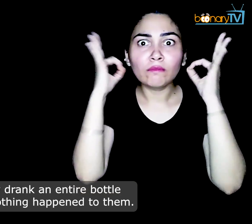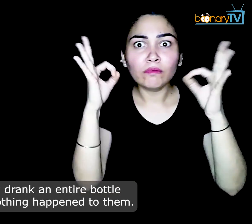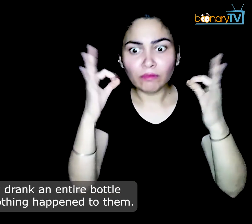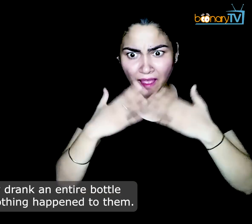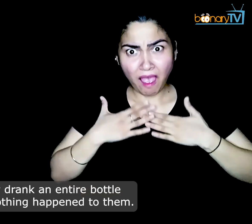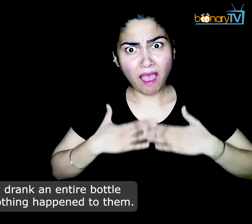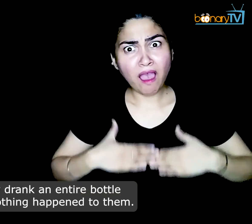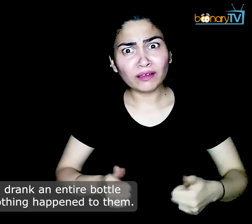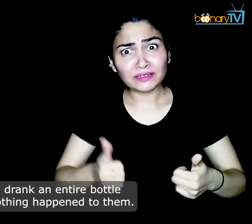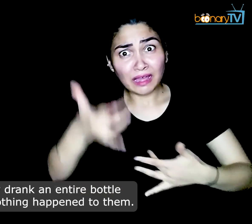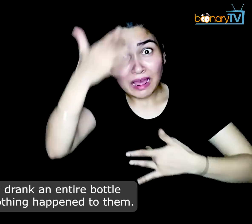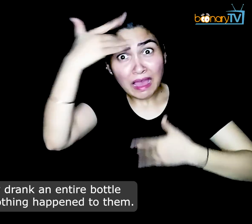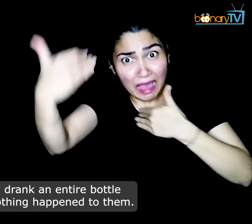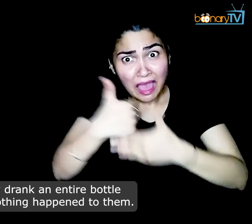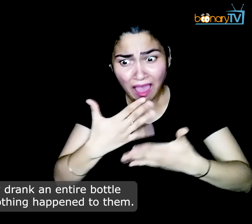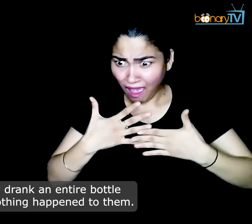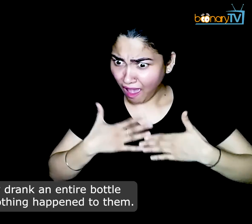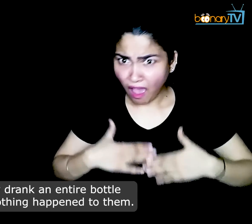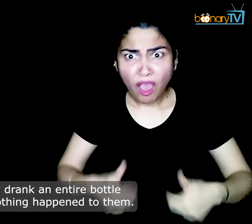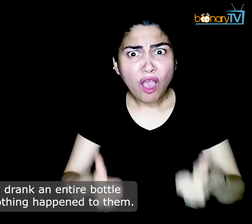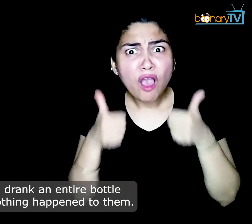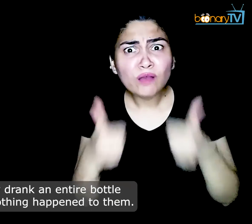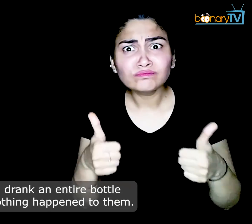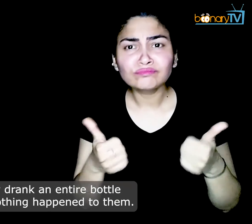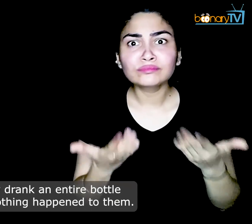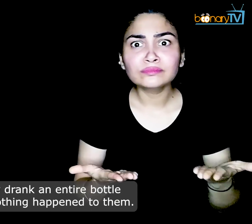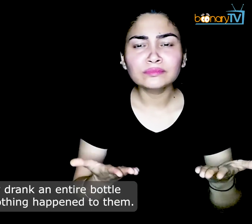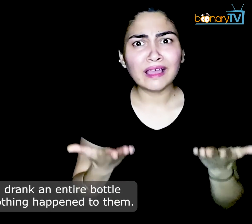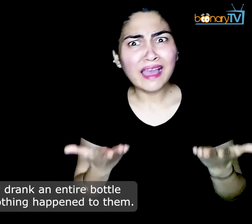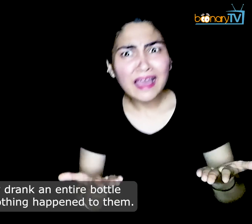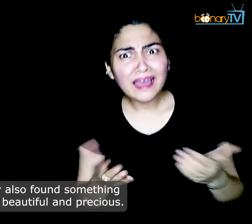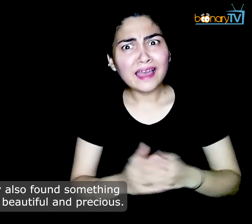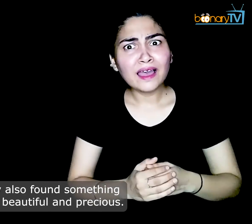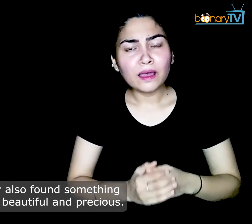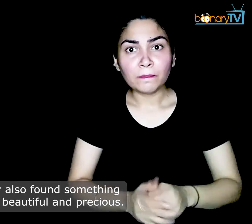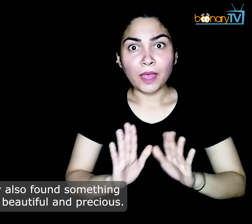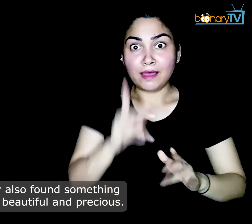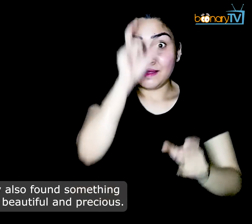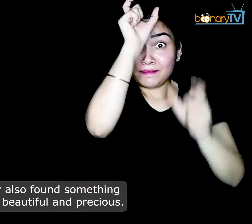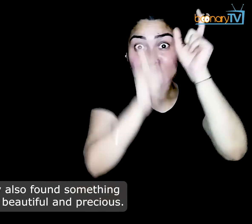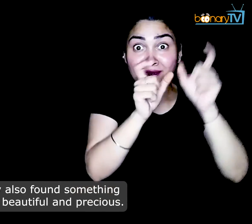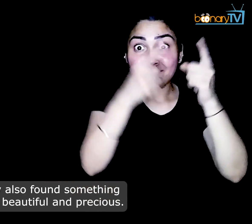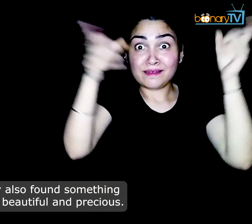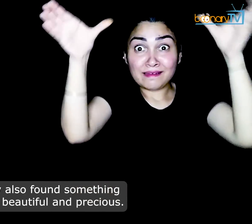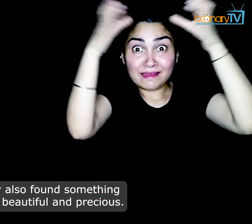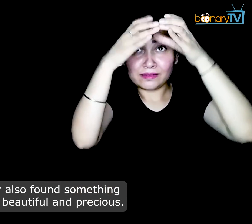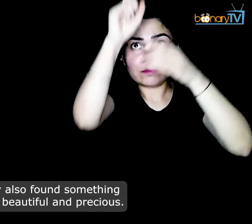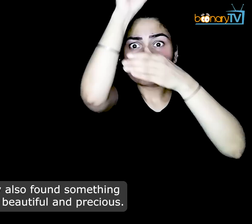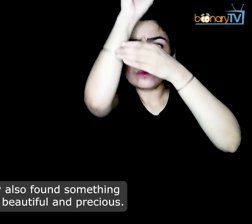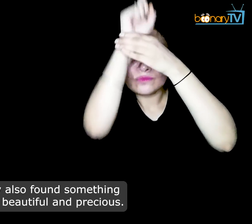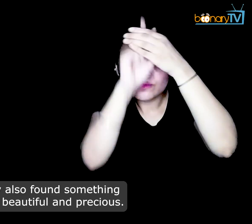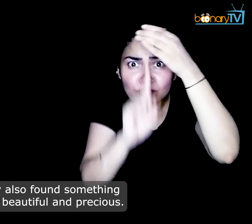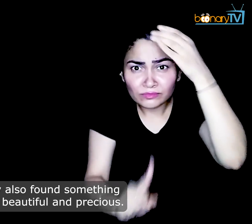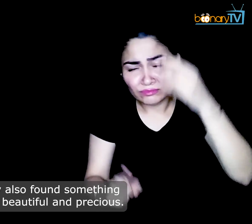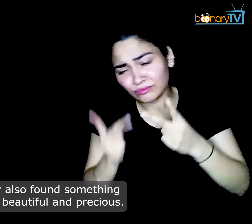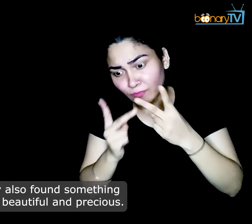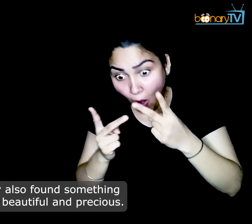entire bottle and nothing happened to them. They also found something very beautiful